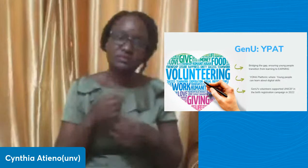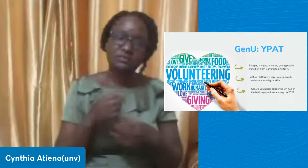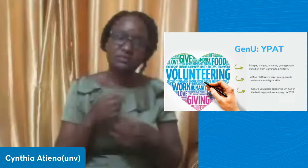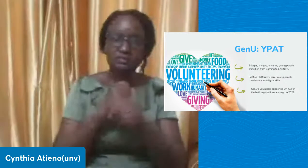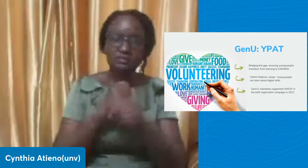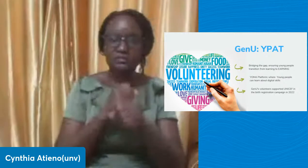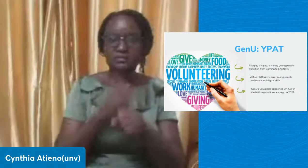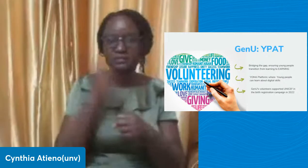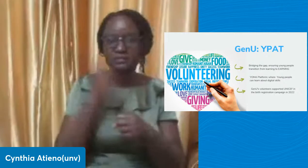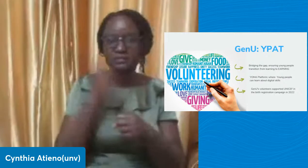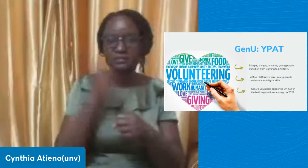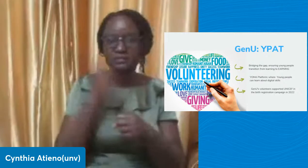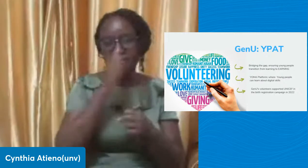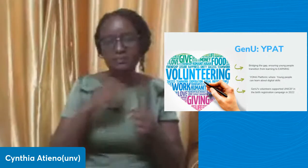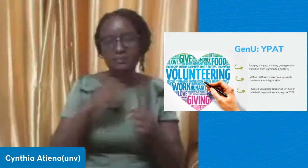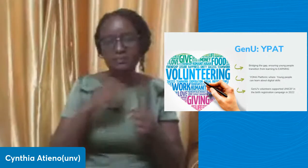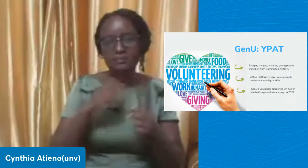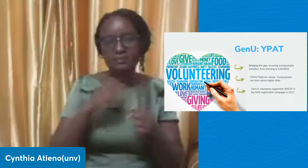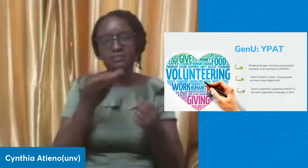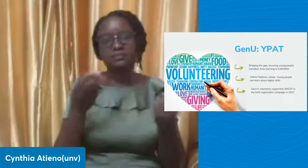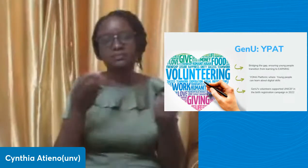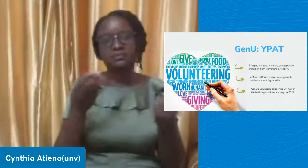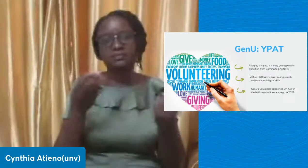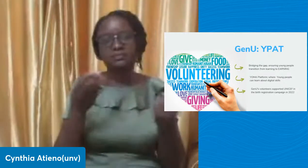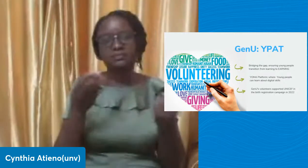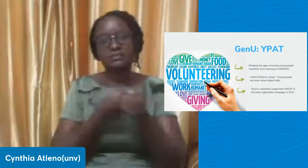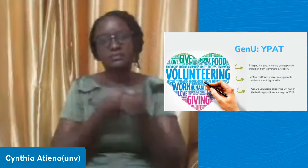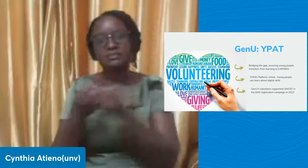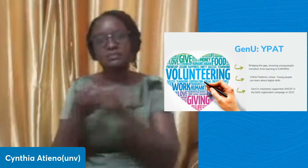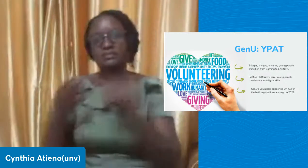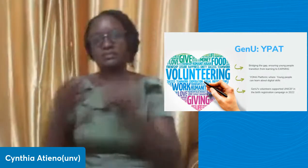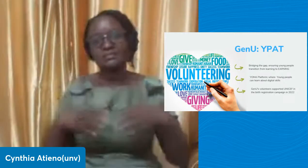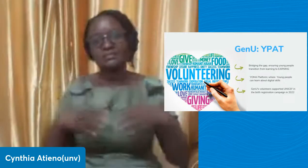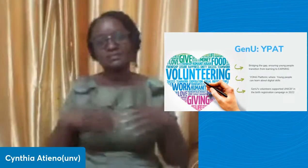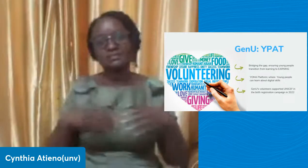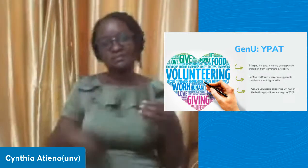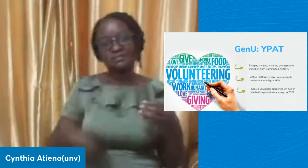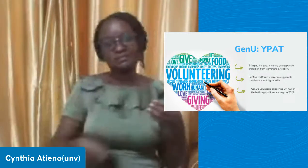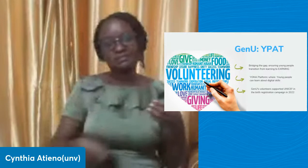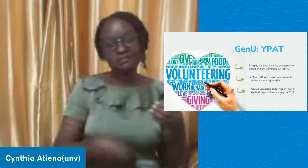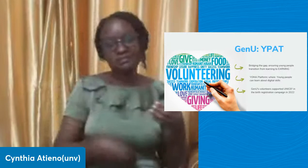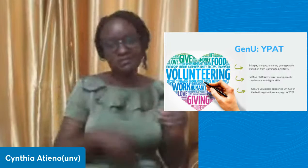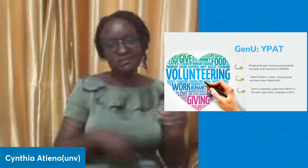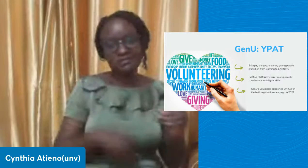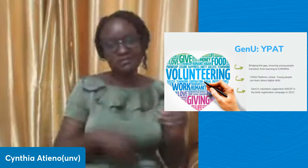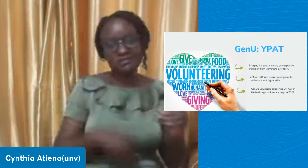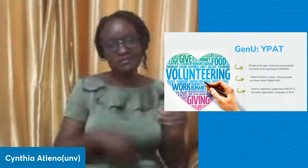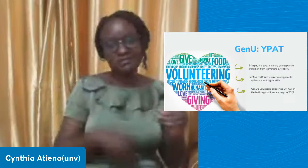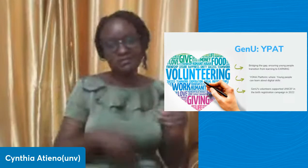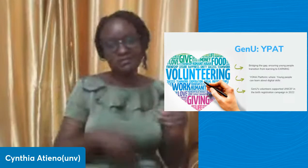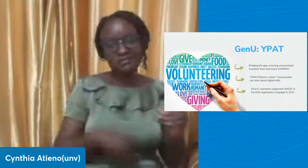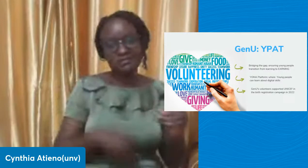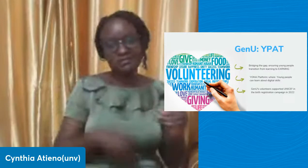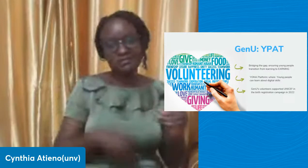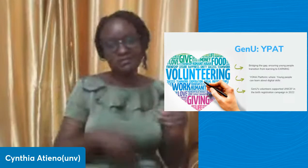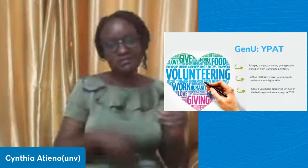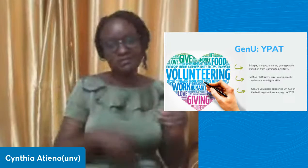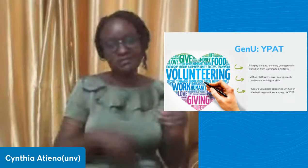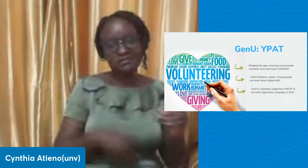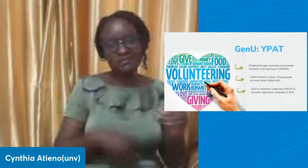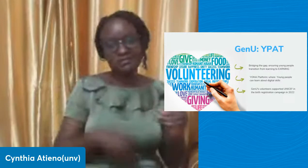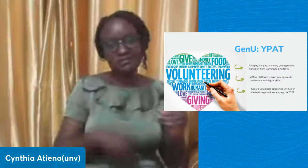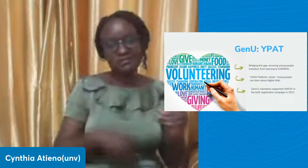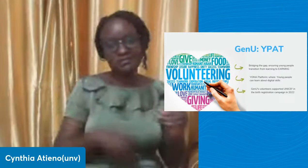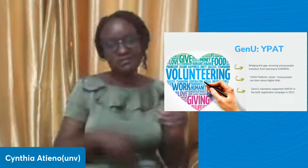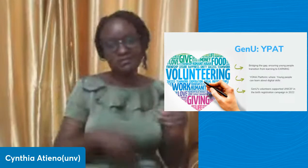support adolescents and youths to successfully transition from learning to earning, right? So as a young person, Gen U